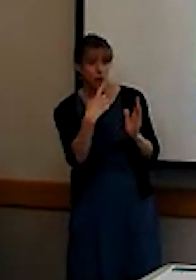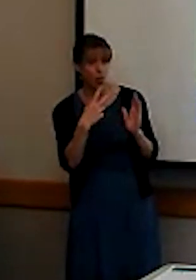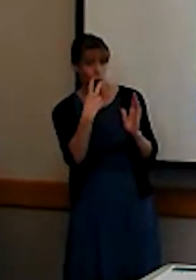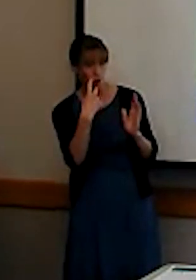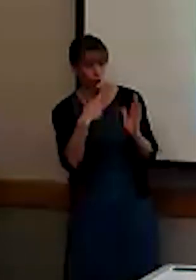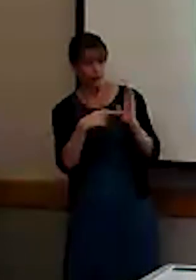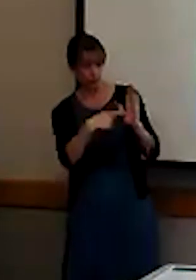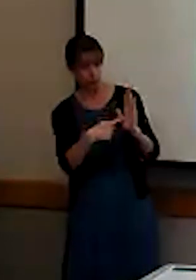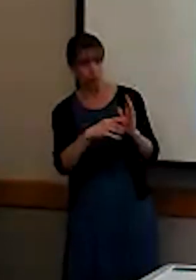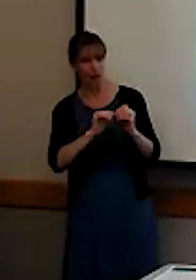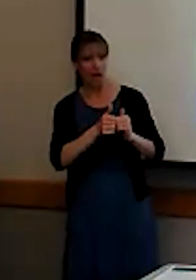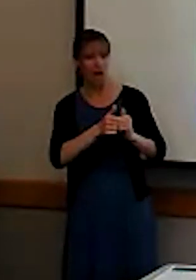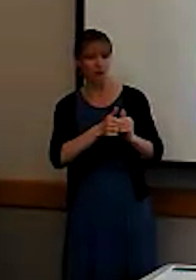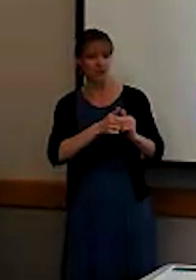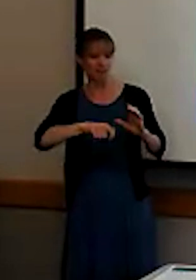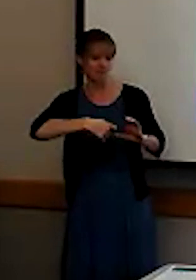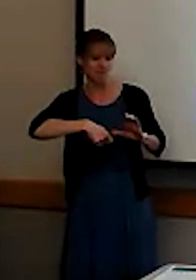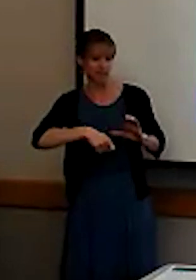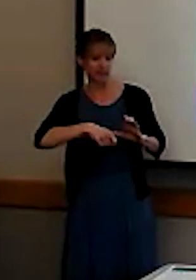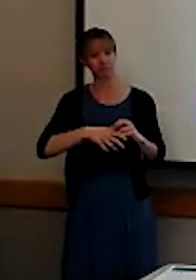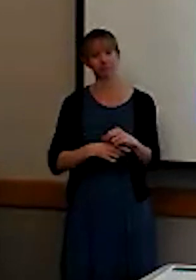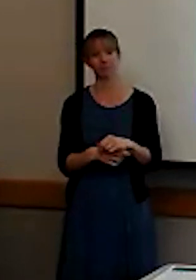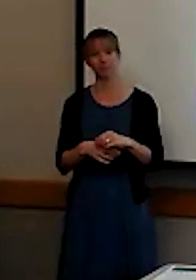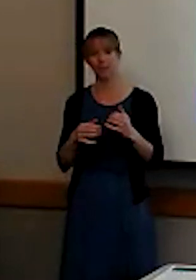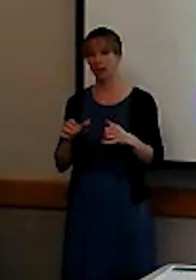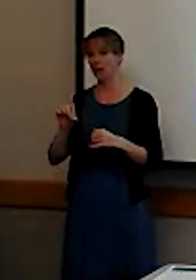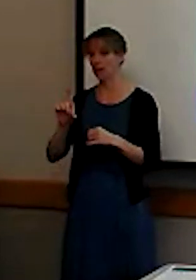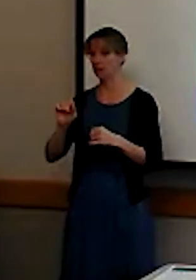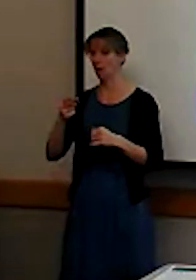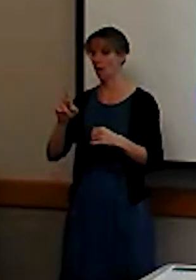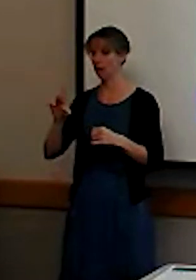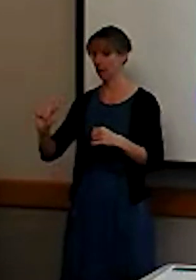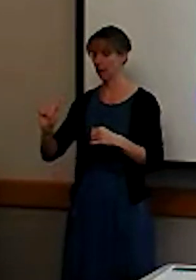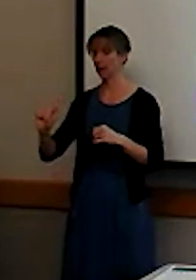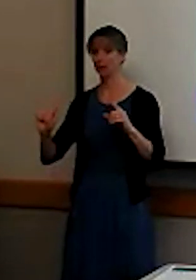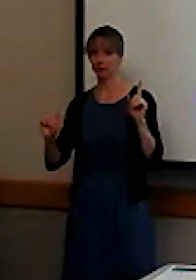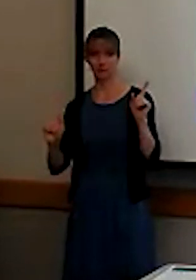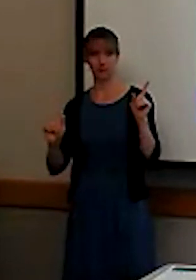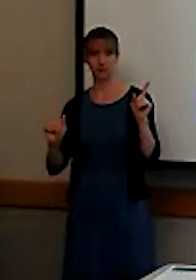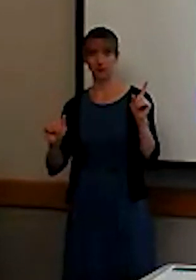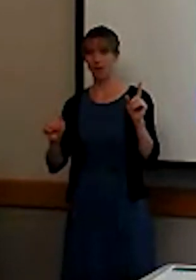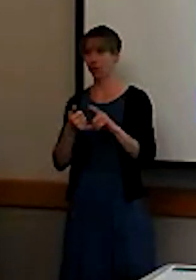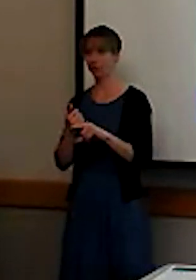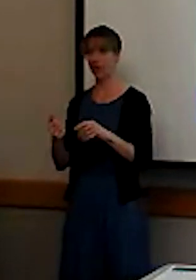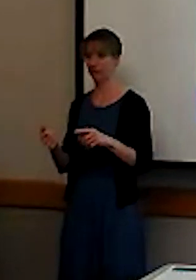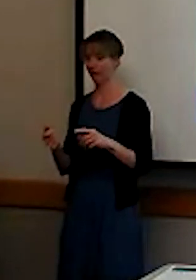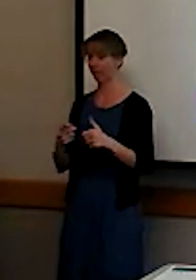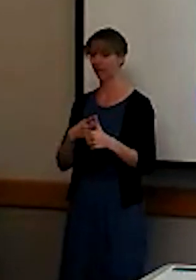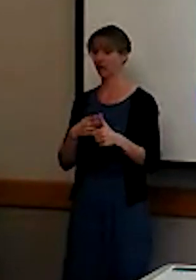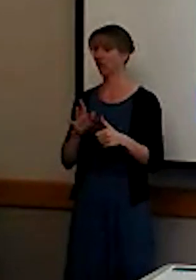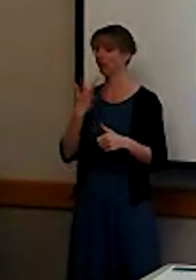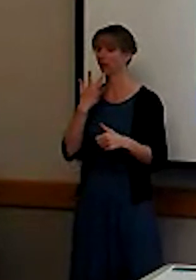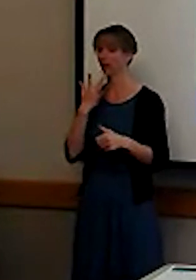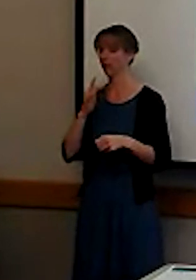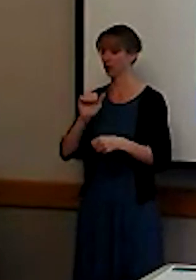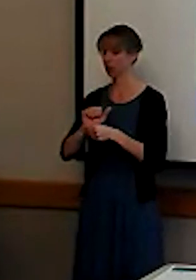how everything's mixing. And now Dahlia is the first one. Her favorite job